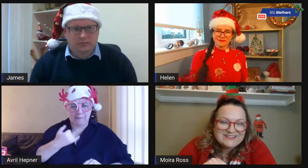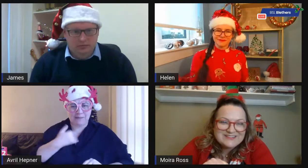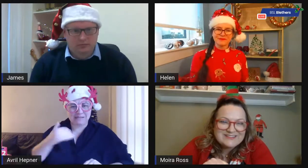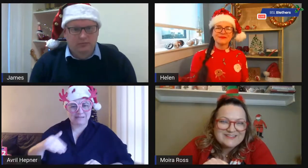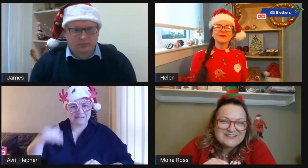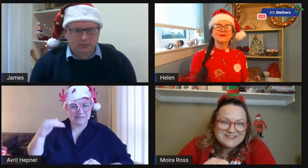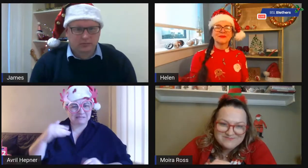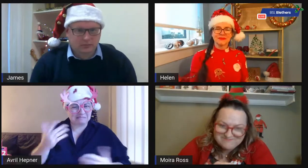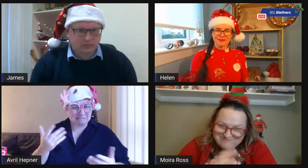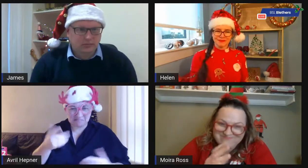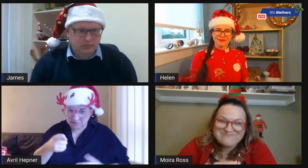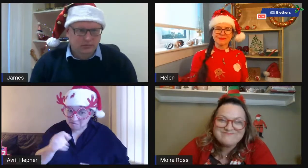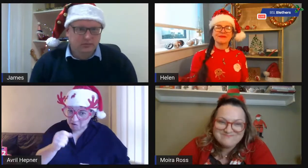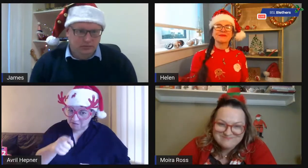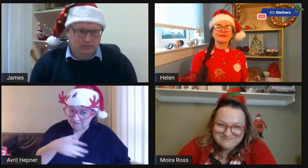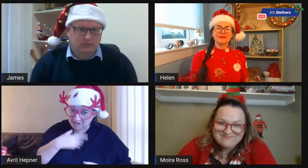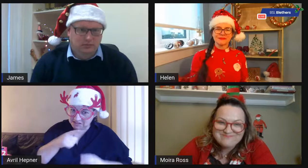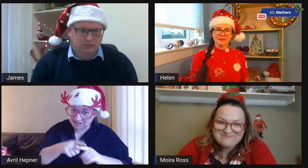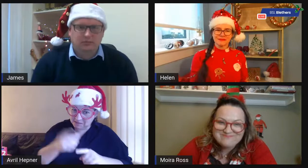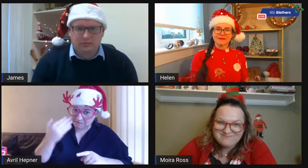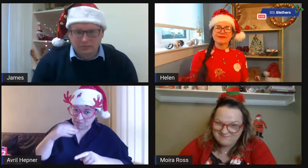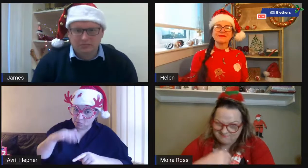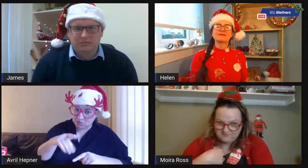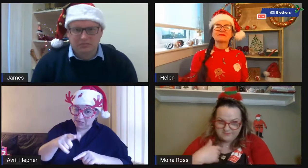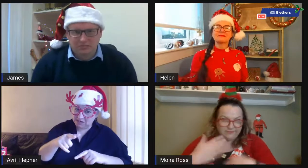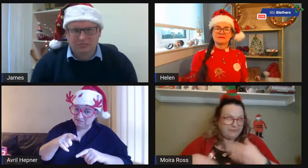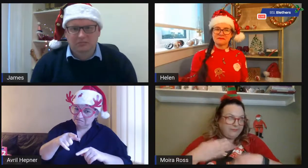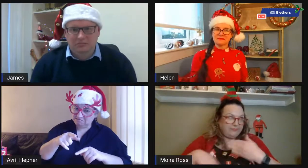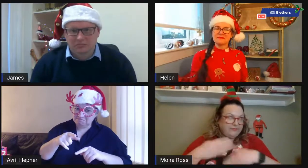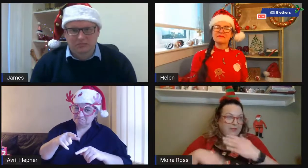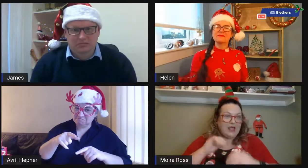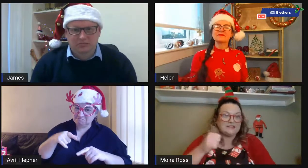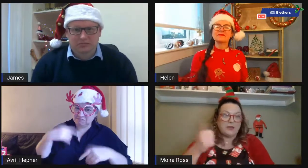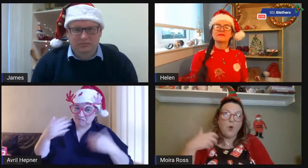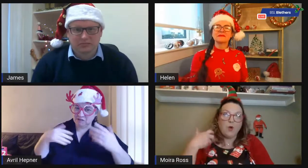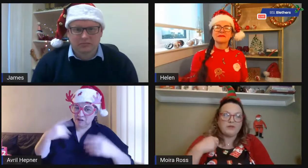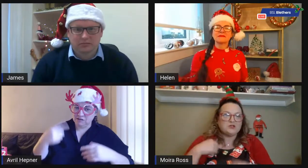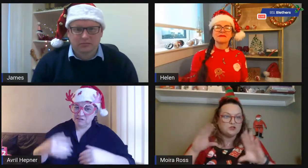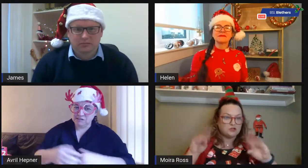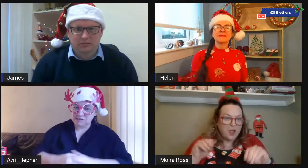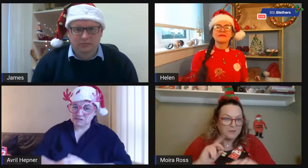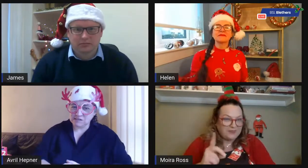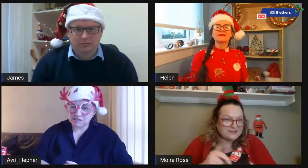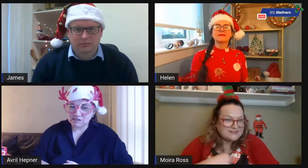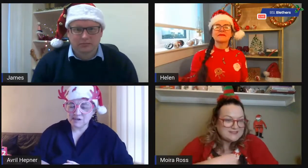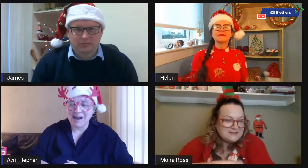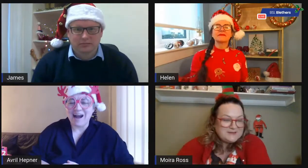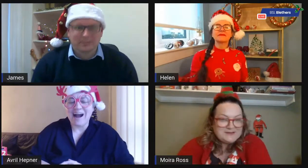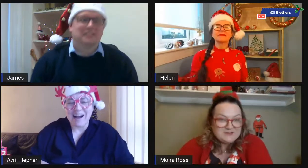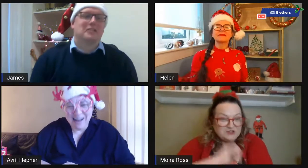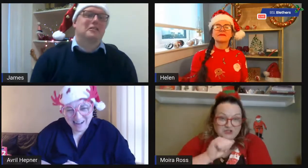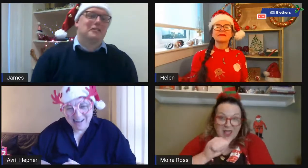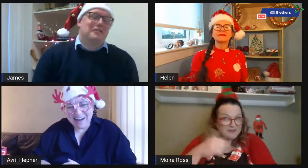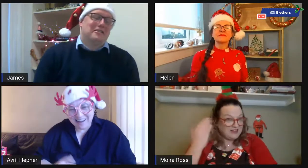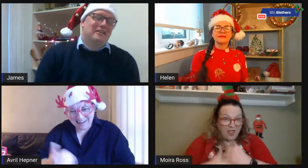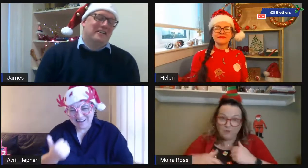dishwasher or anything. Just habits that you grow up with. I don't know if you're the same, anyone? Oh, I just continue until I get a